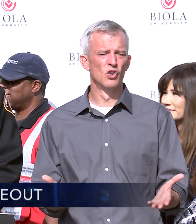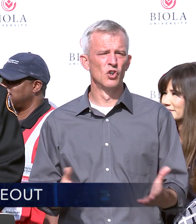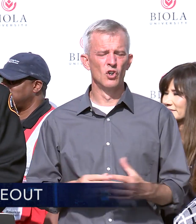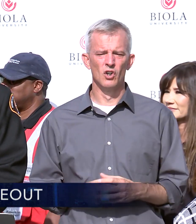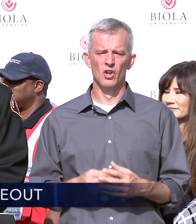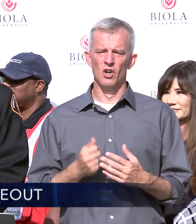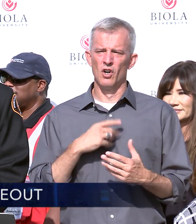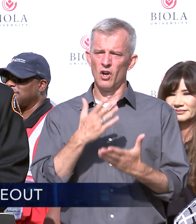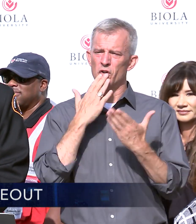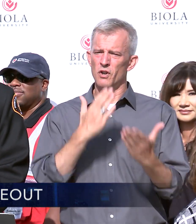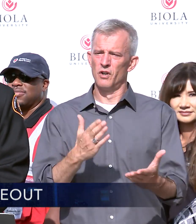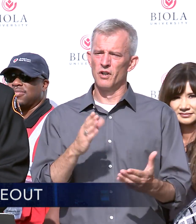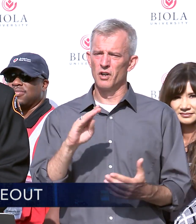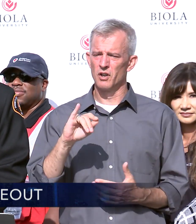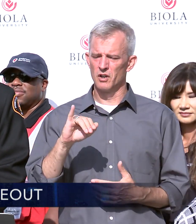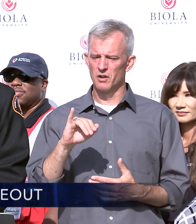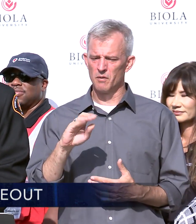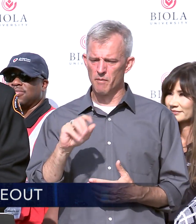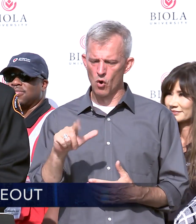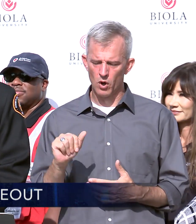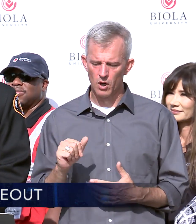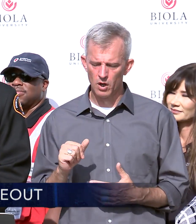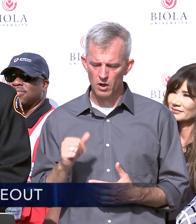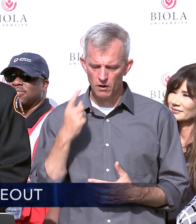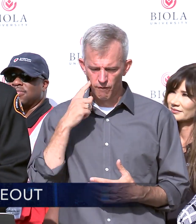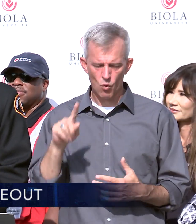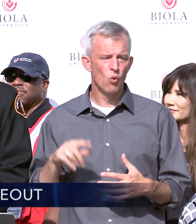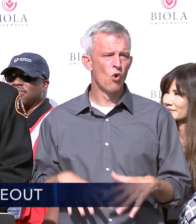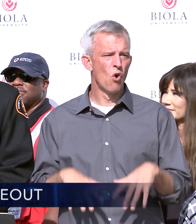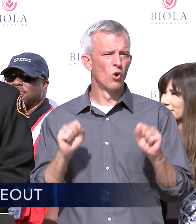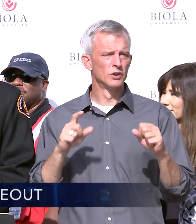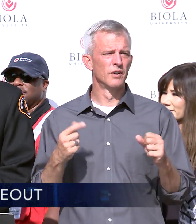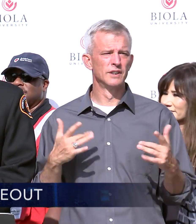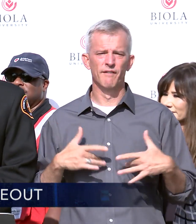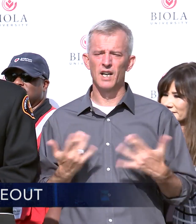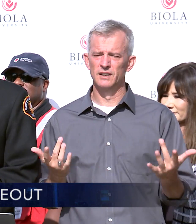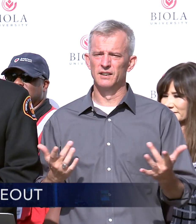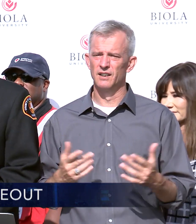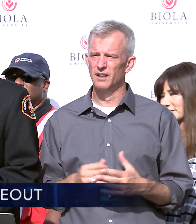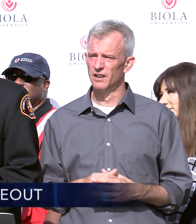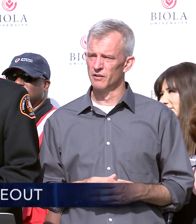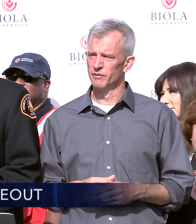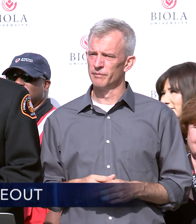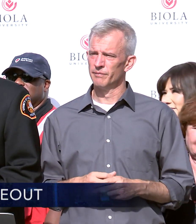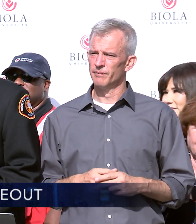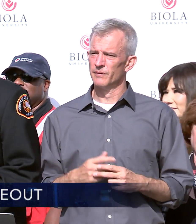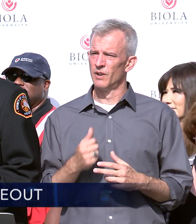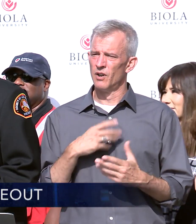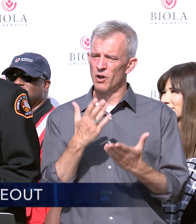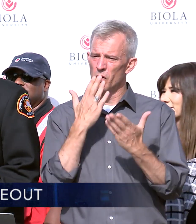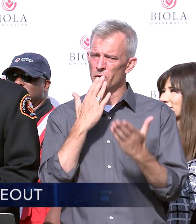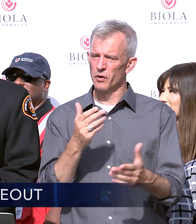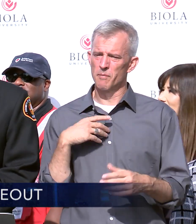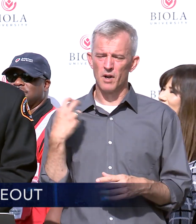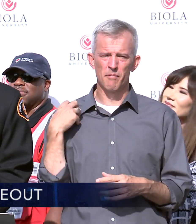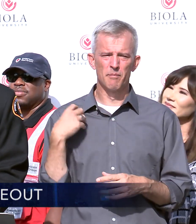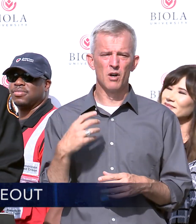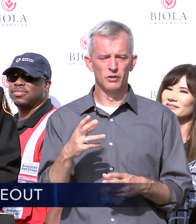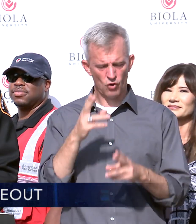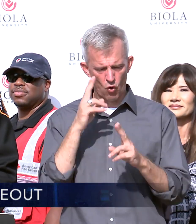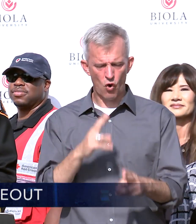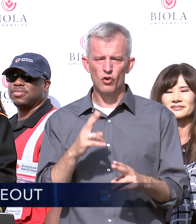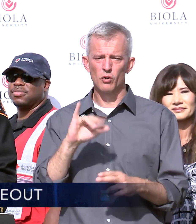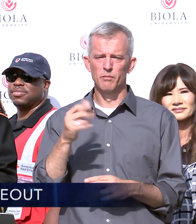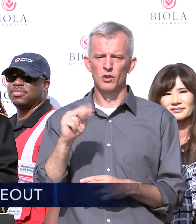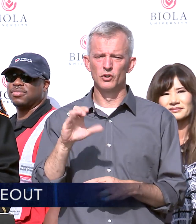thank Biola for hosting this event. Thank one of my bosses, Honorable Supervisor Janice